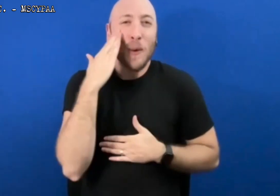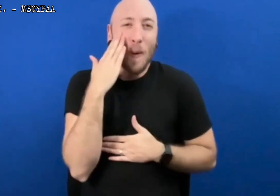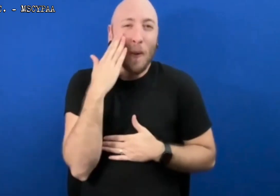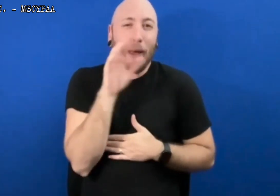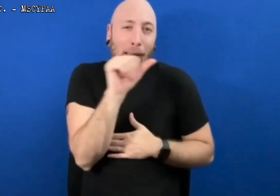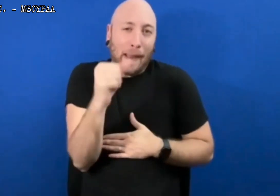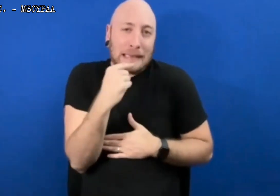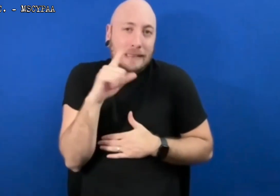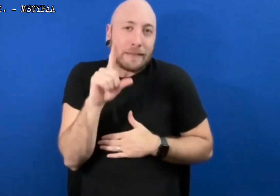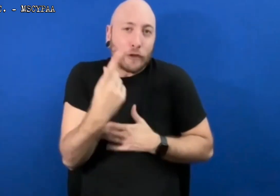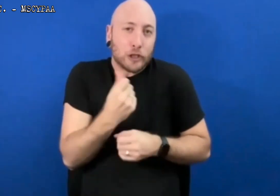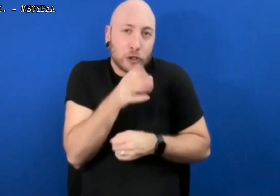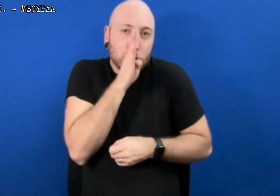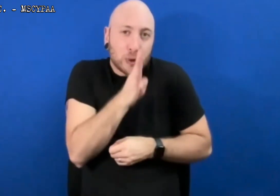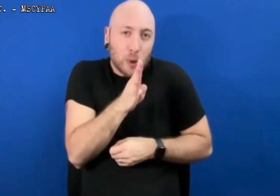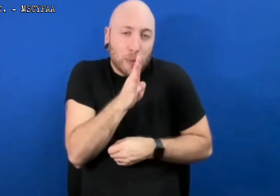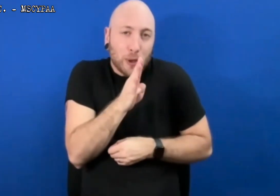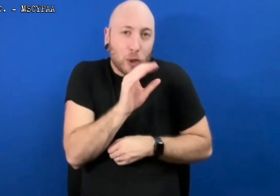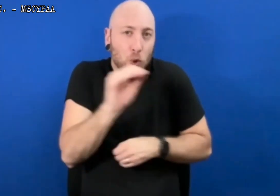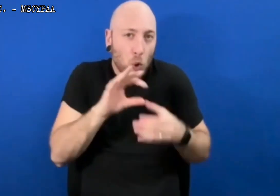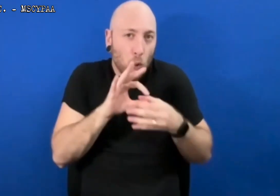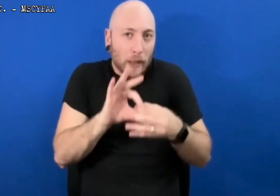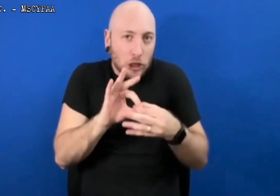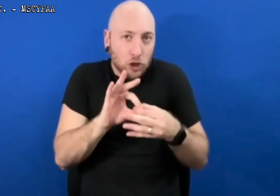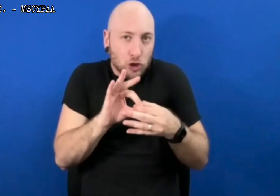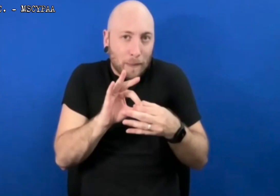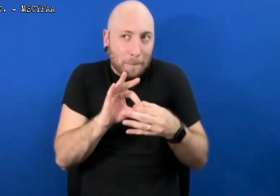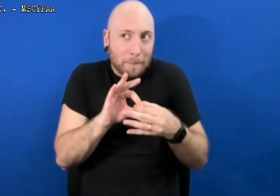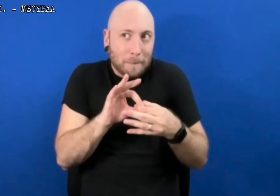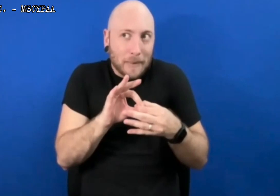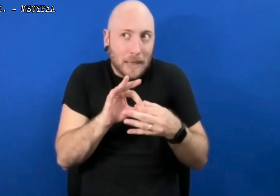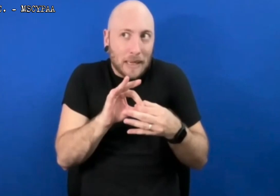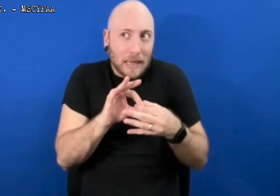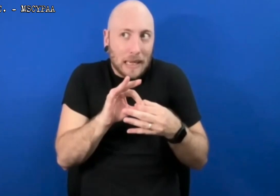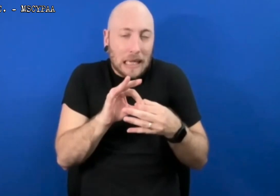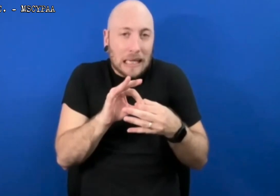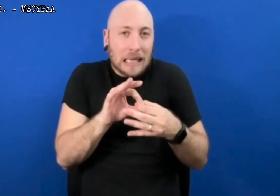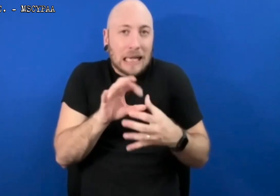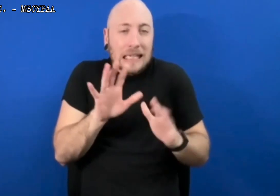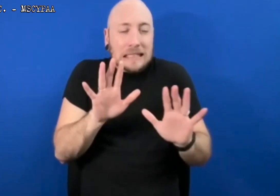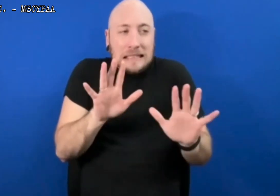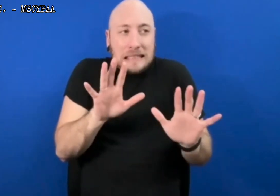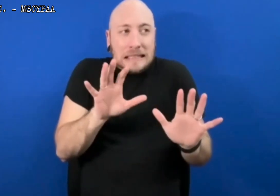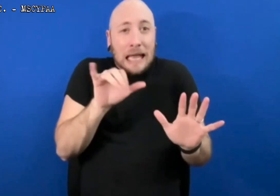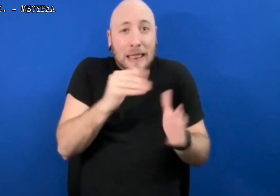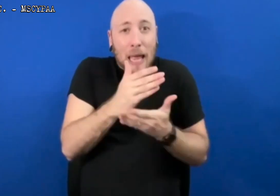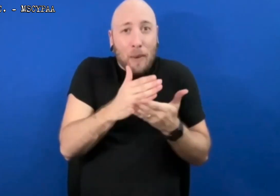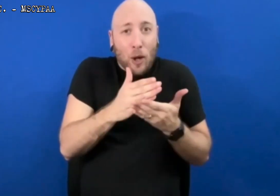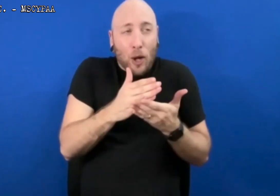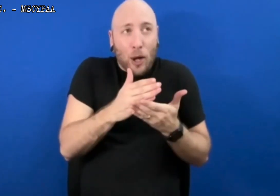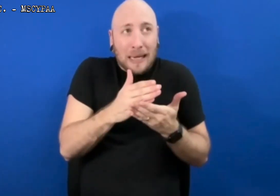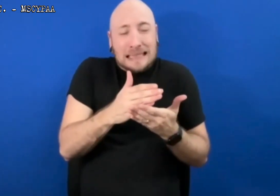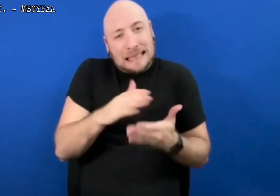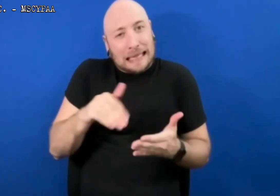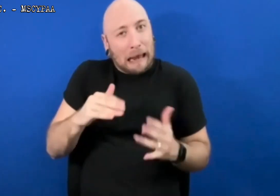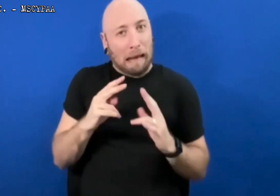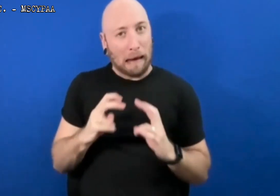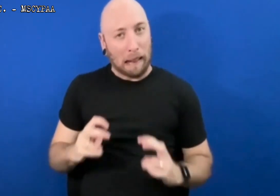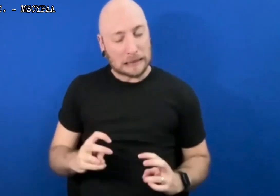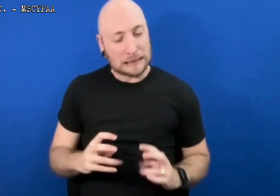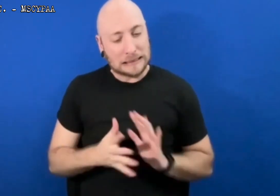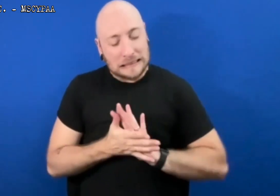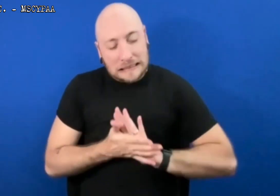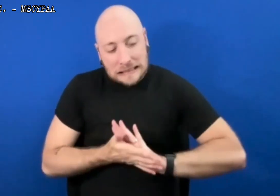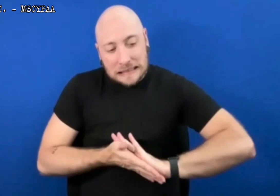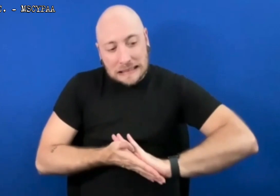year of sobriety, and like, that's one piece that like I haven't looked at really, is like, not that I don't know.